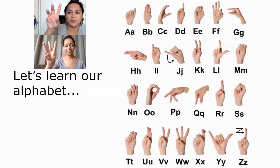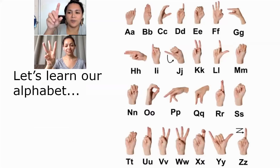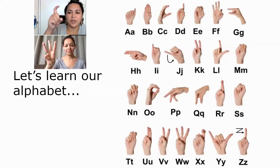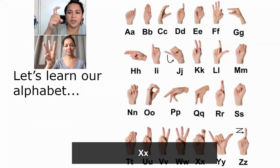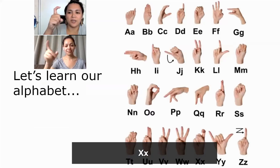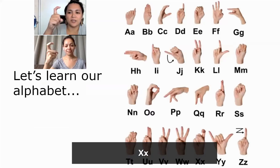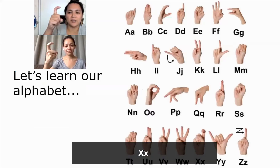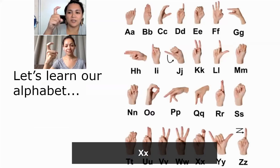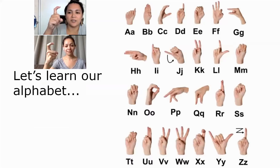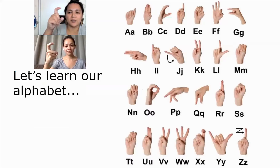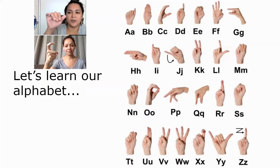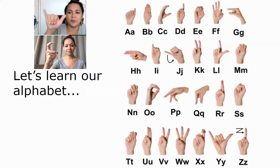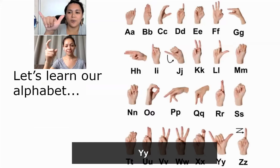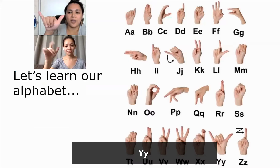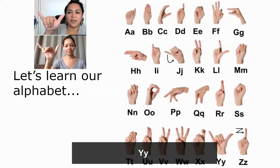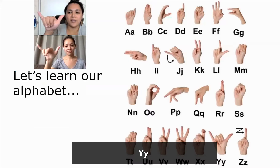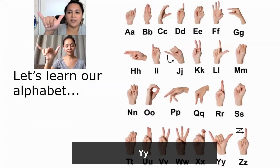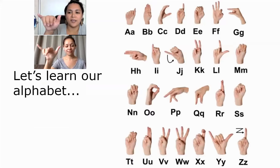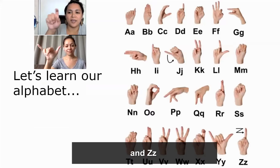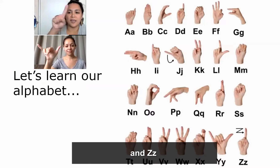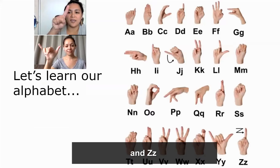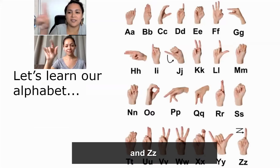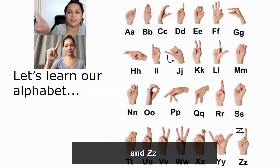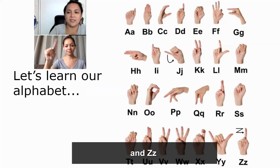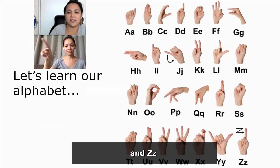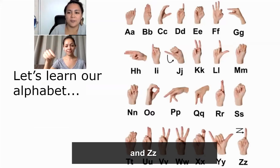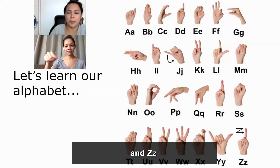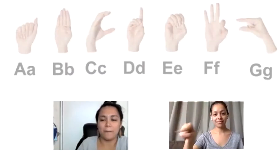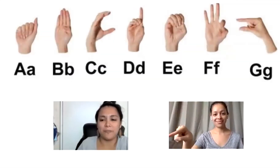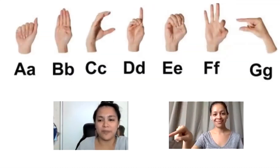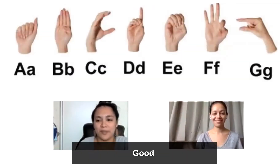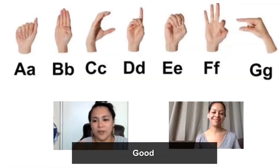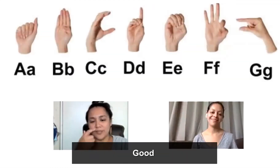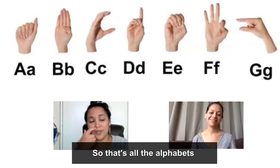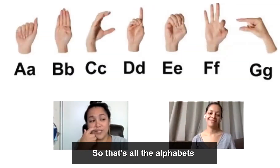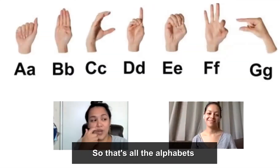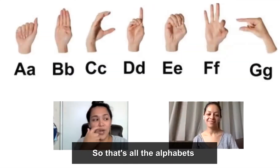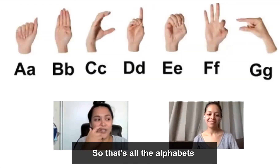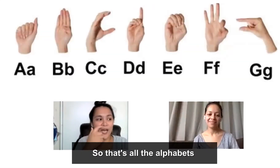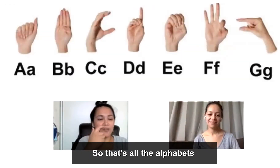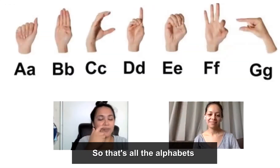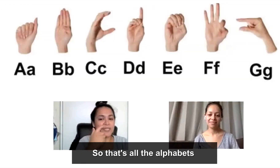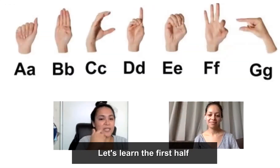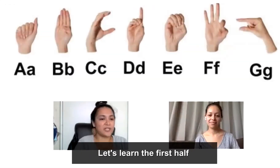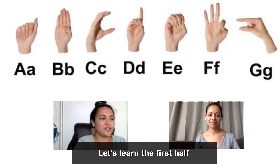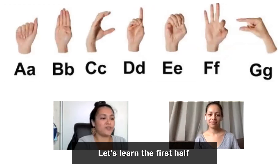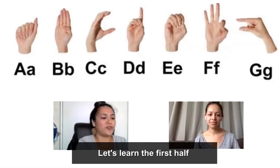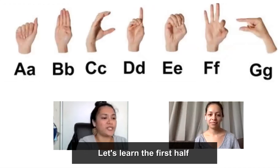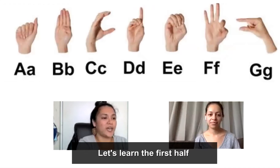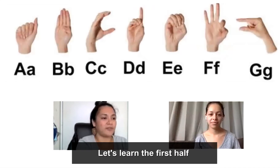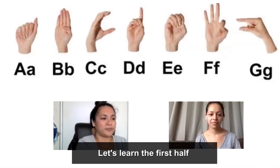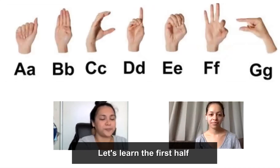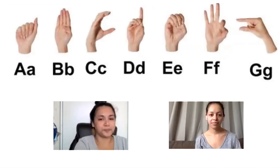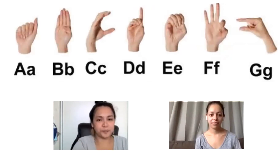W, X, Y, and Z. Good, so that's all the alphabets. Let's learn the